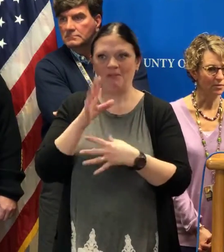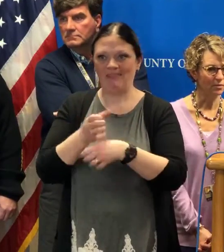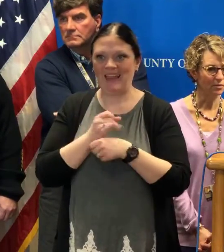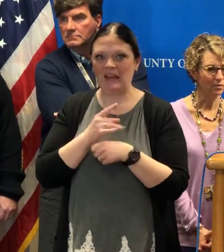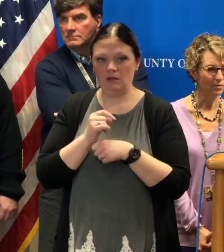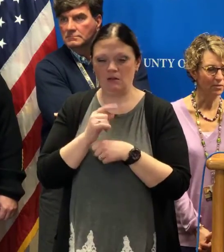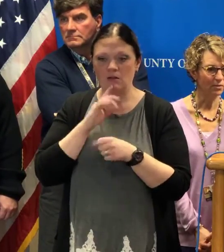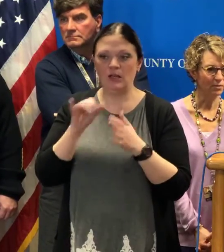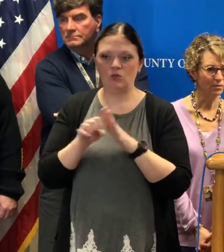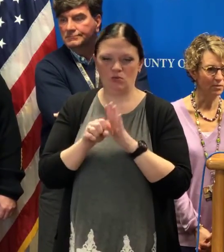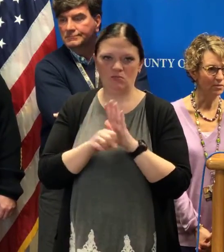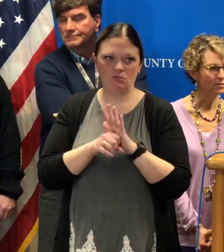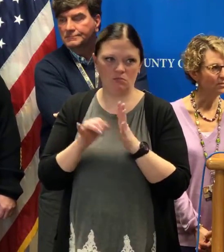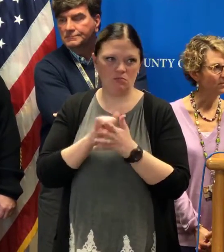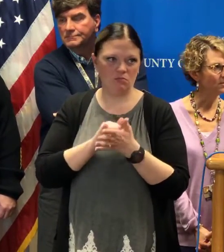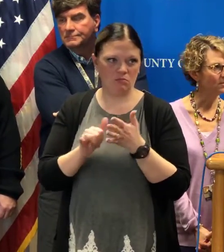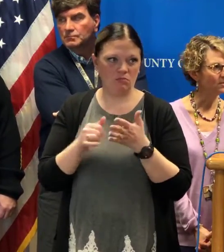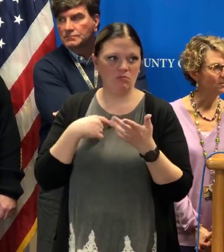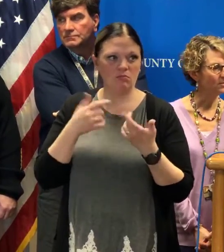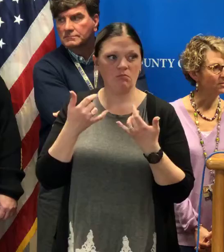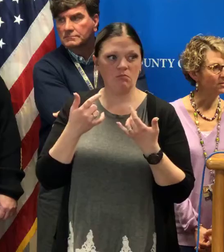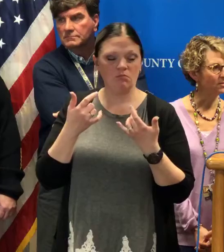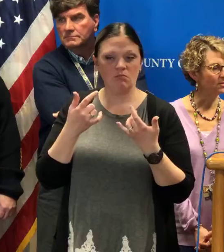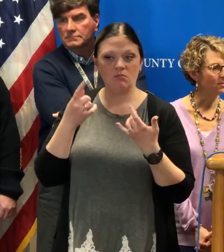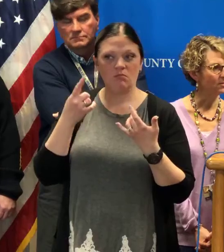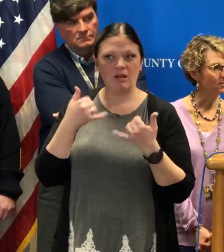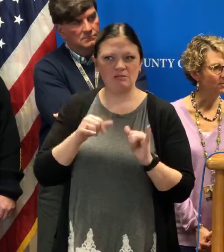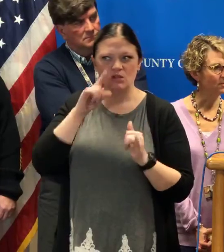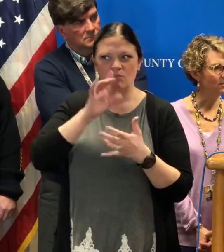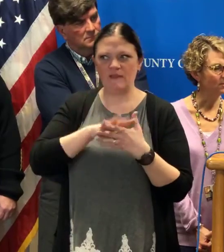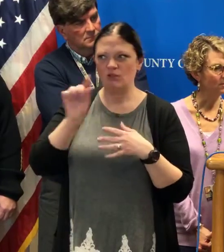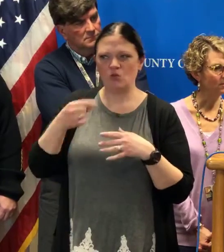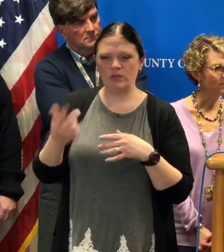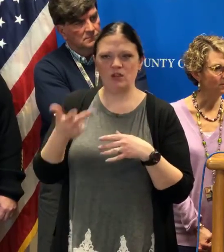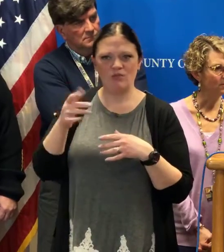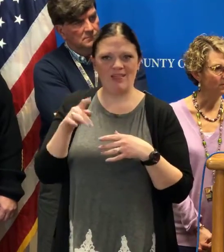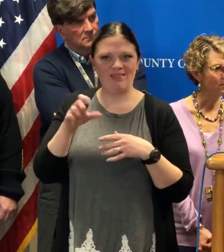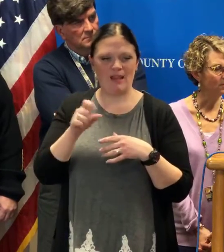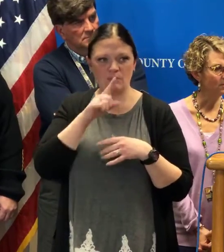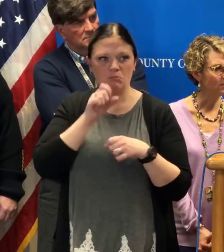State. As of right now, I still believe there's only 3 labs that are testing: